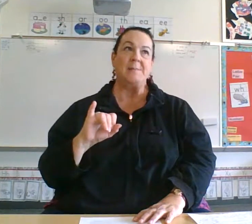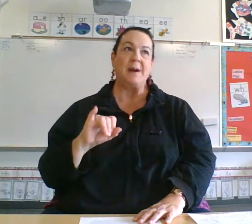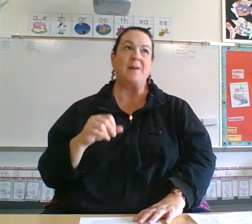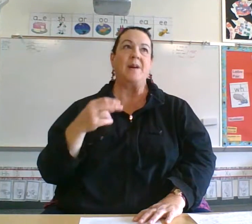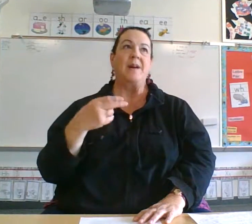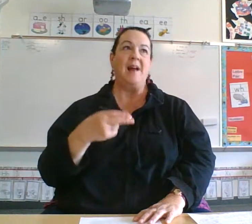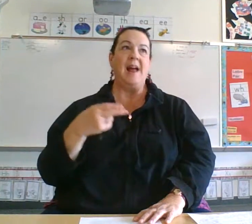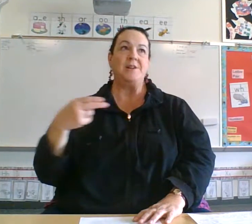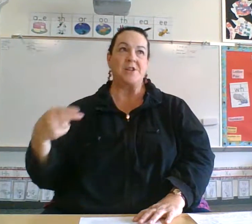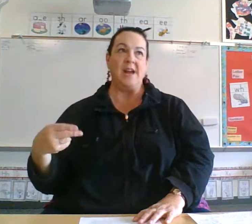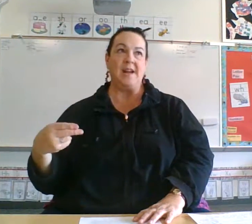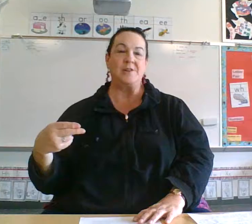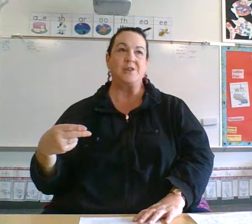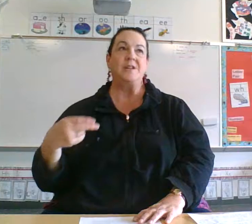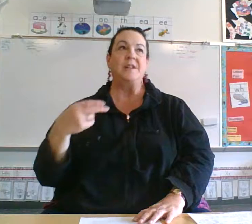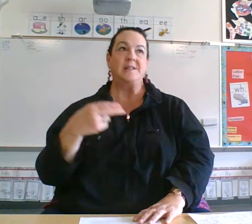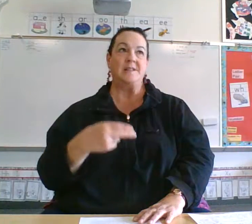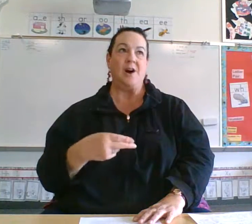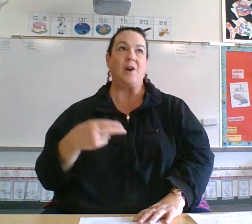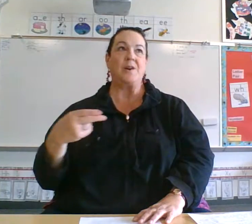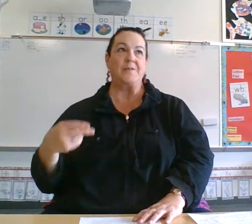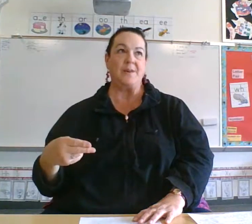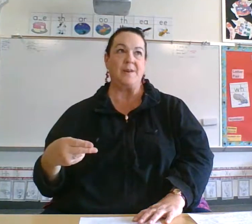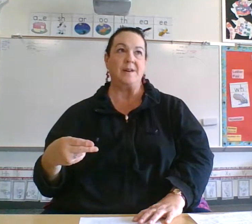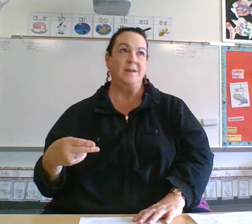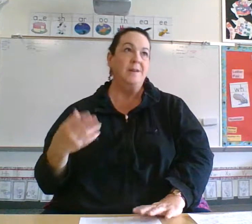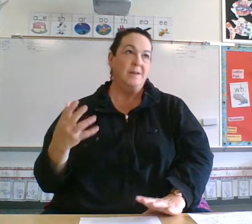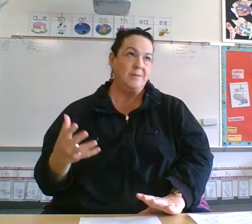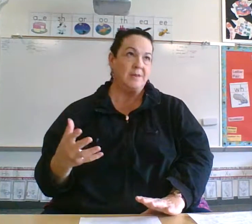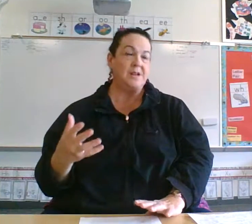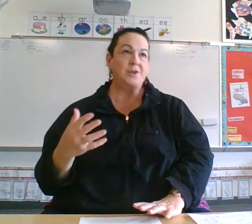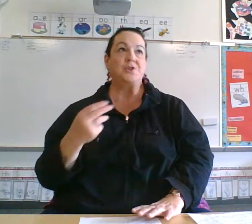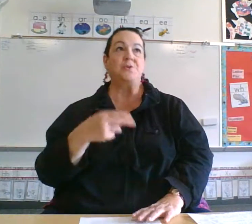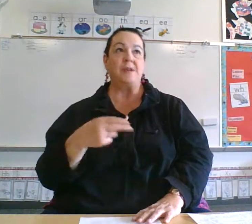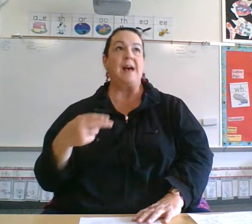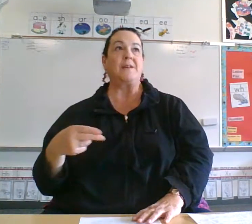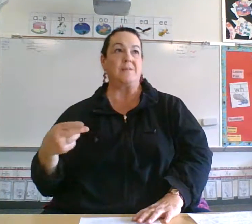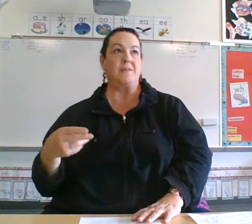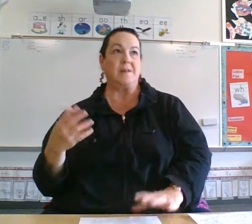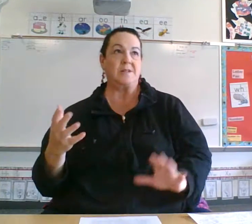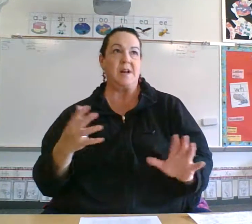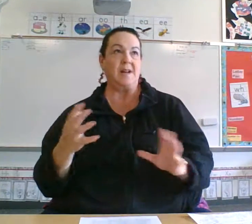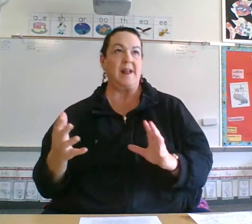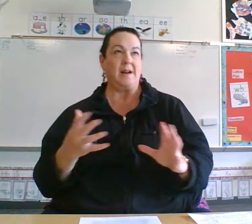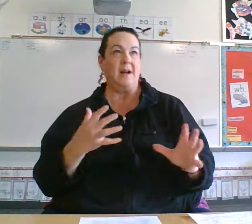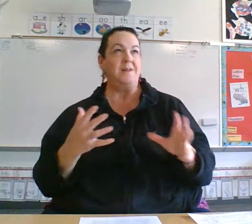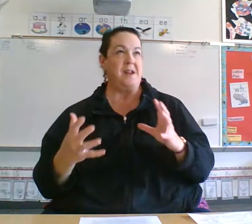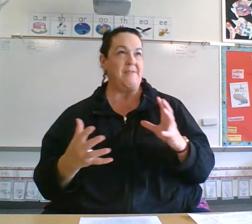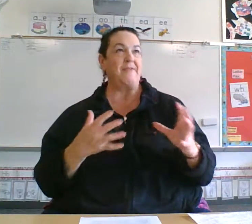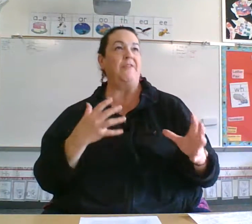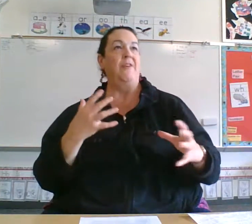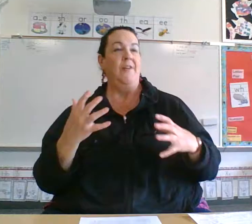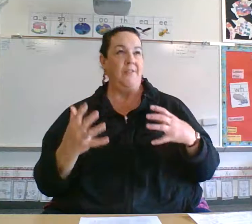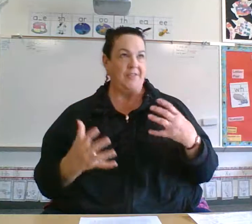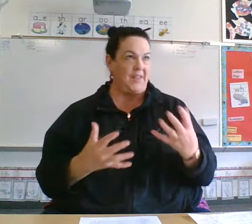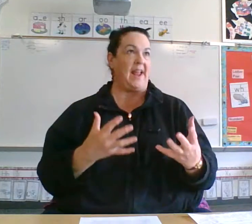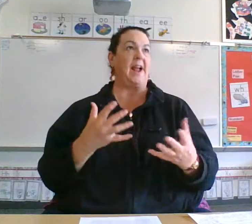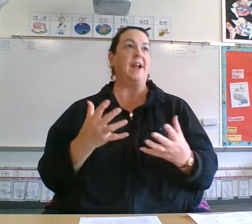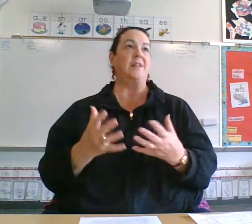impaired. HH is hard of hearing. They just do that. That's kind of like a deaf thing that